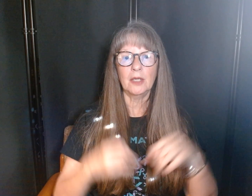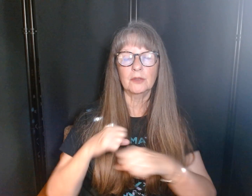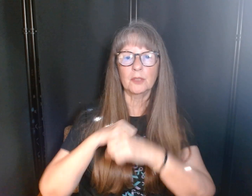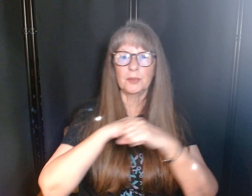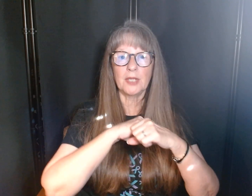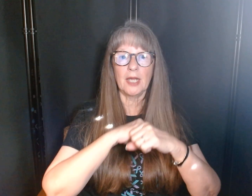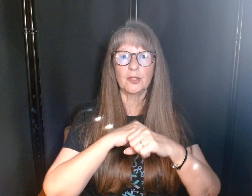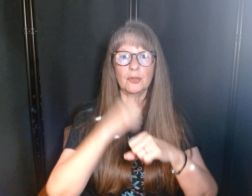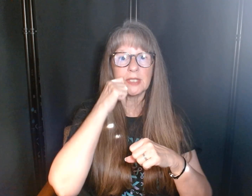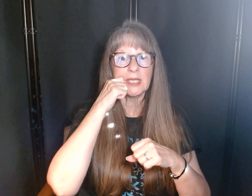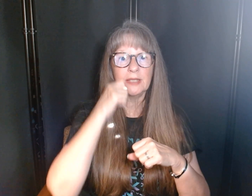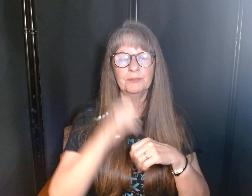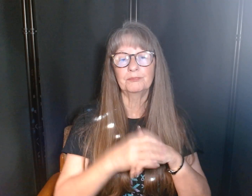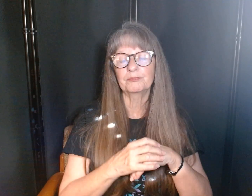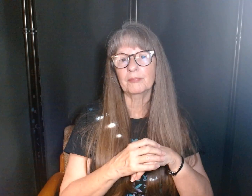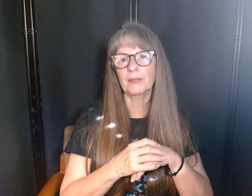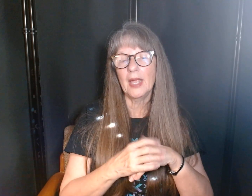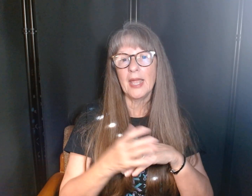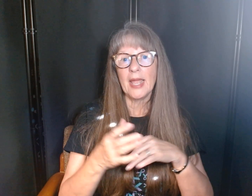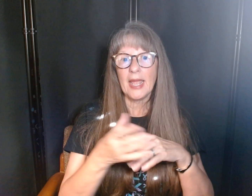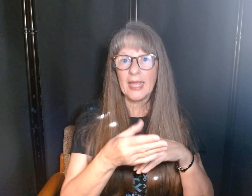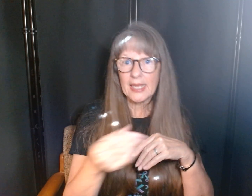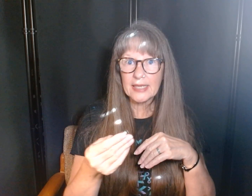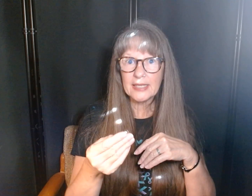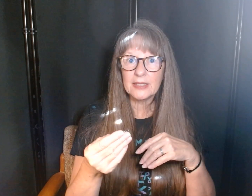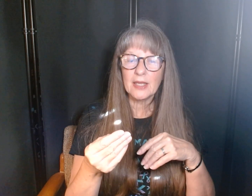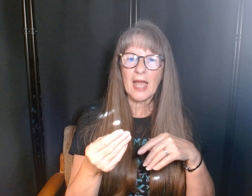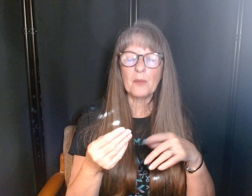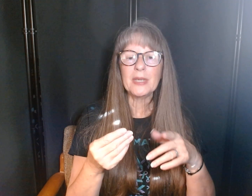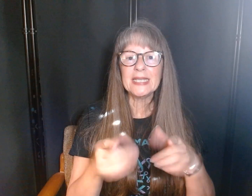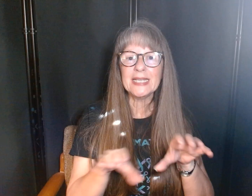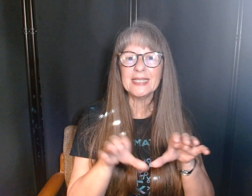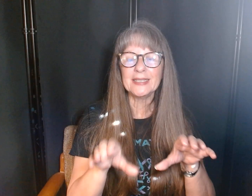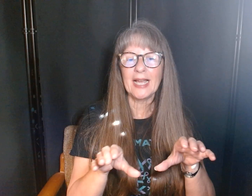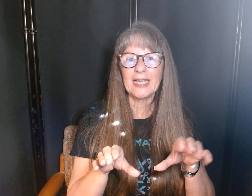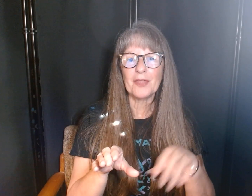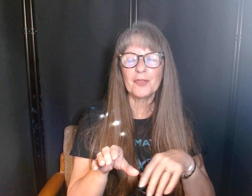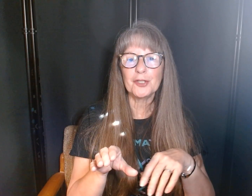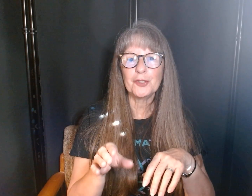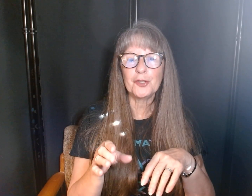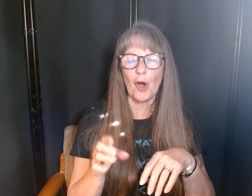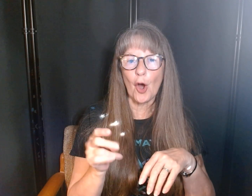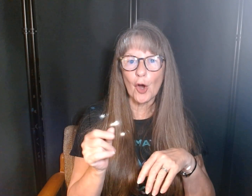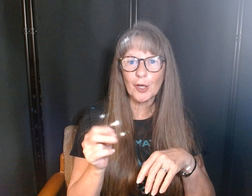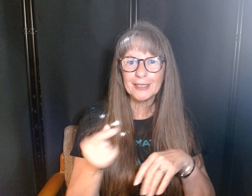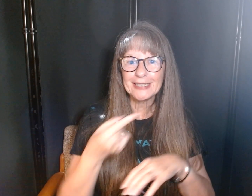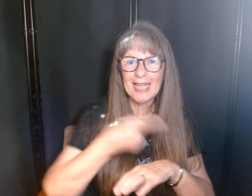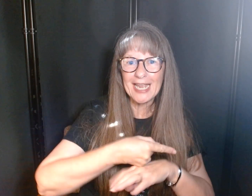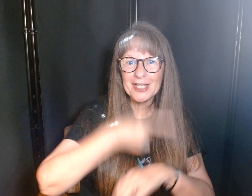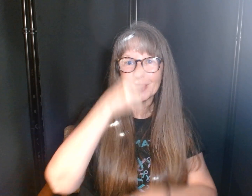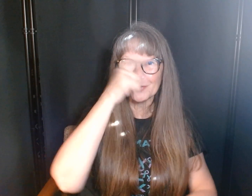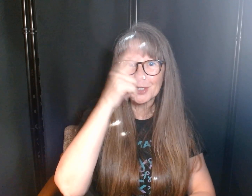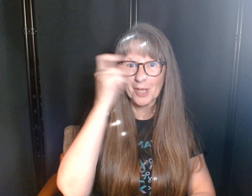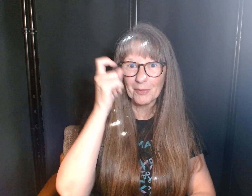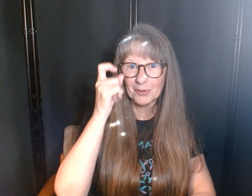to protect your skin. And we did like the dog days of summer. So